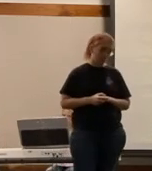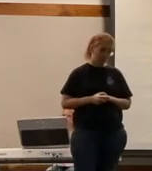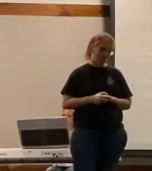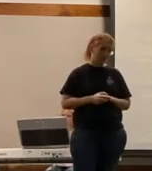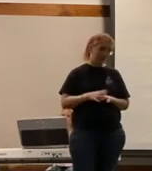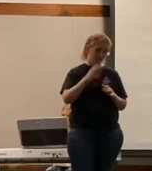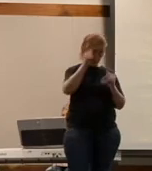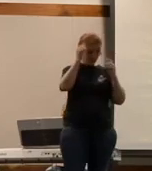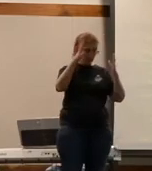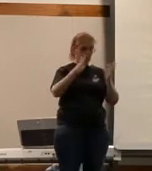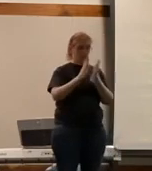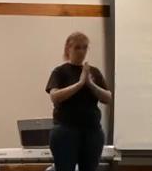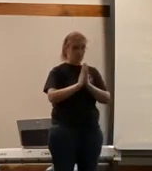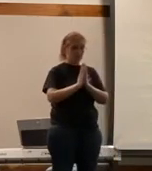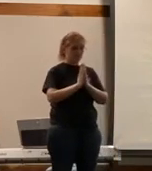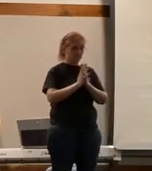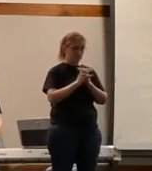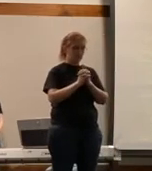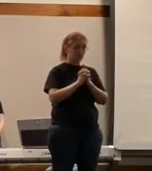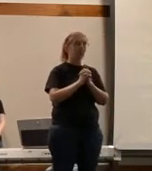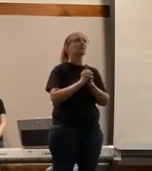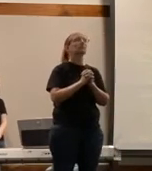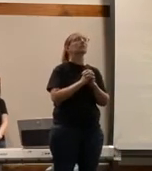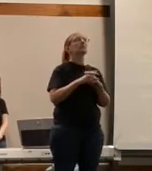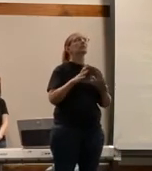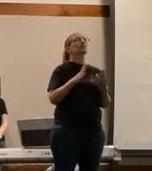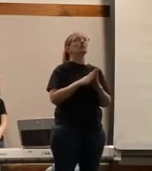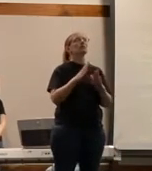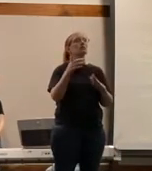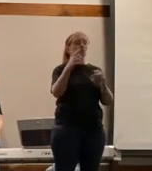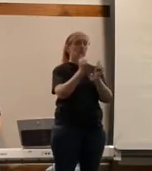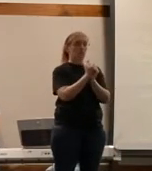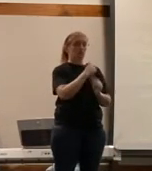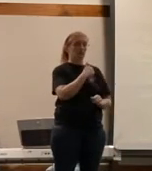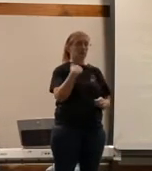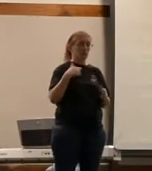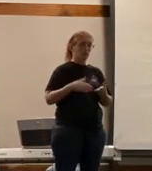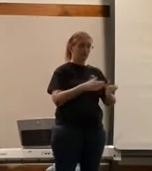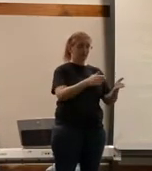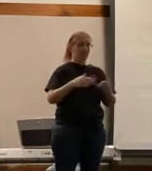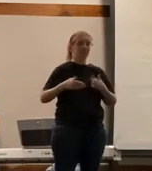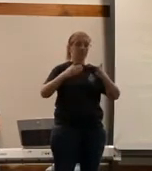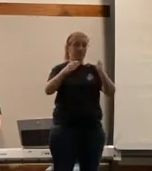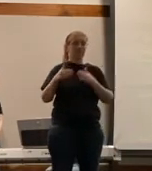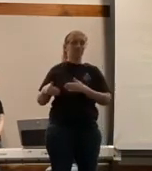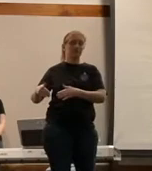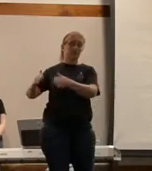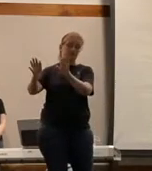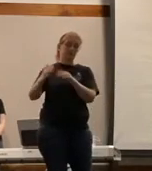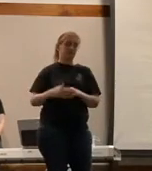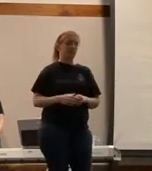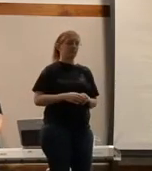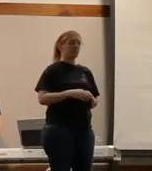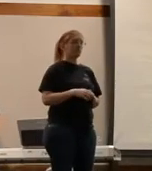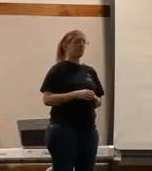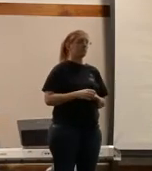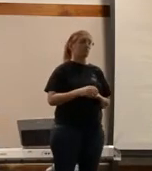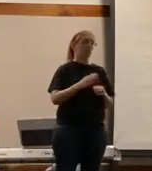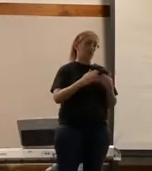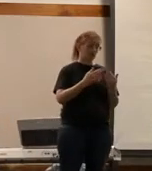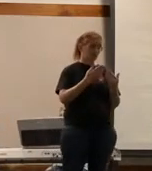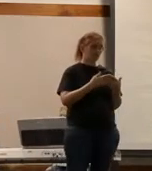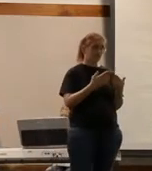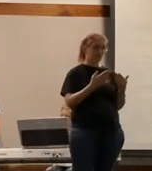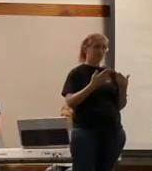Father, I pray, God, that you be with us as we walk on these roads. Father, as we are on Easy